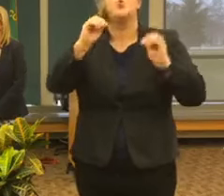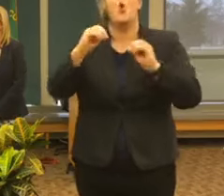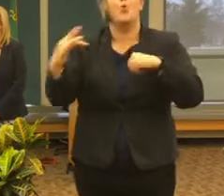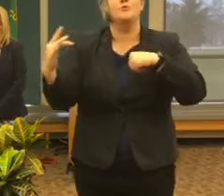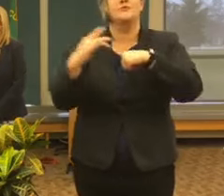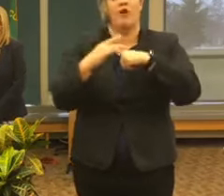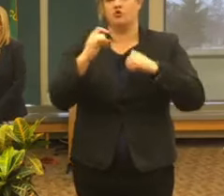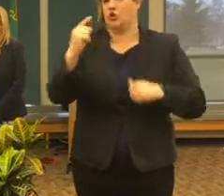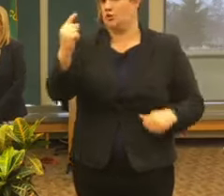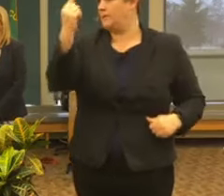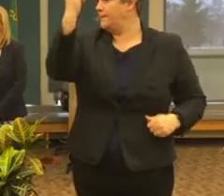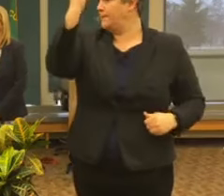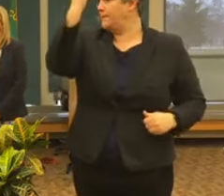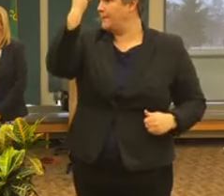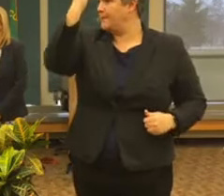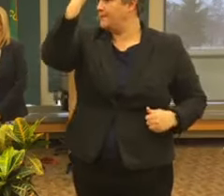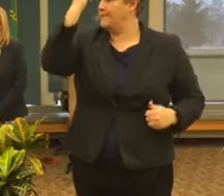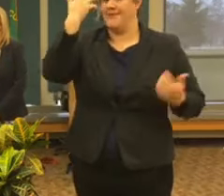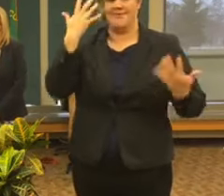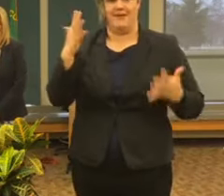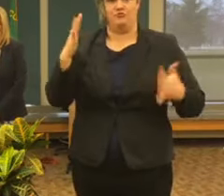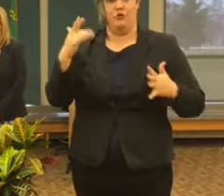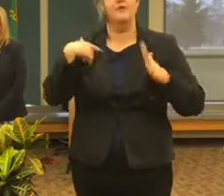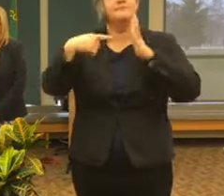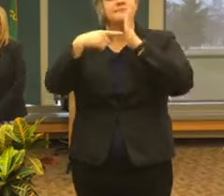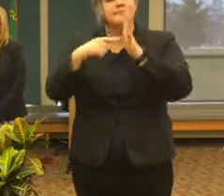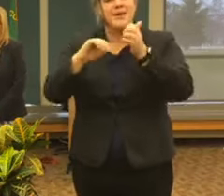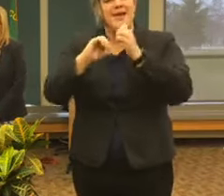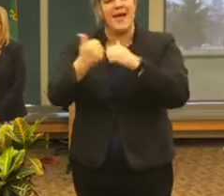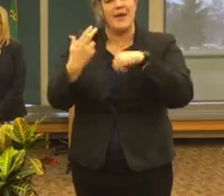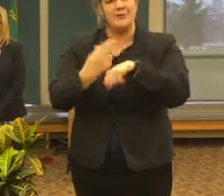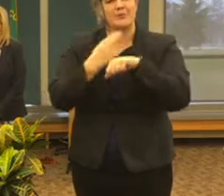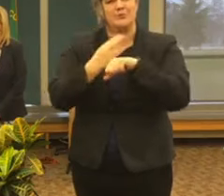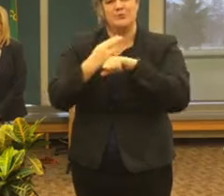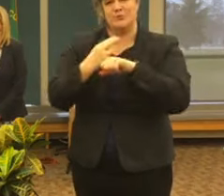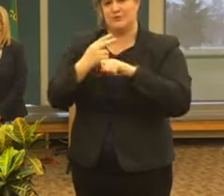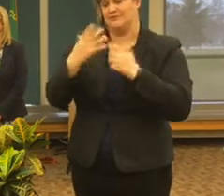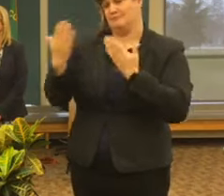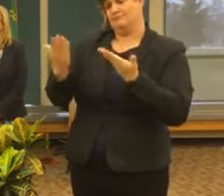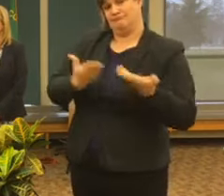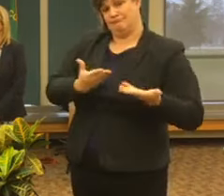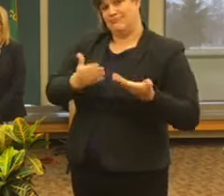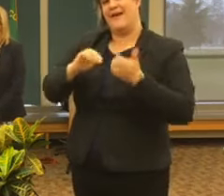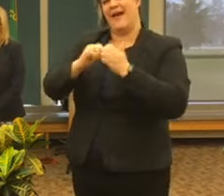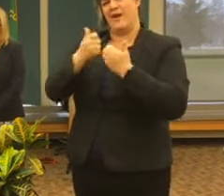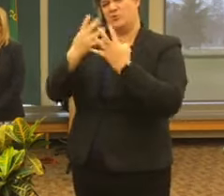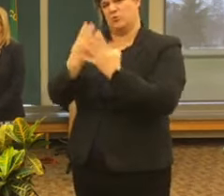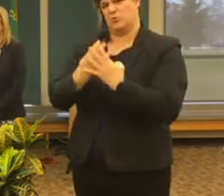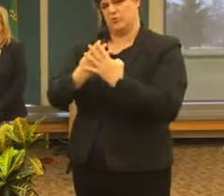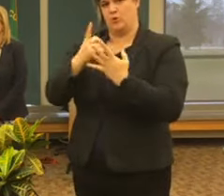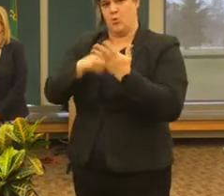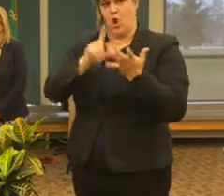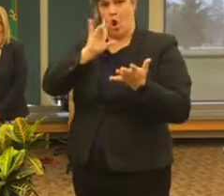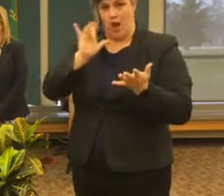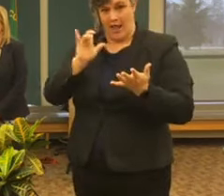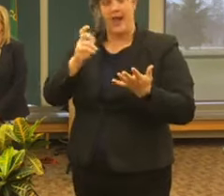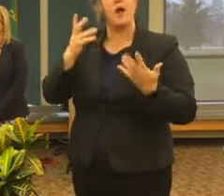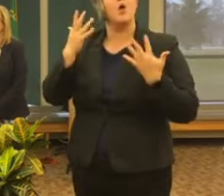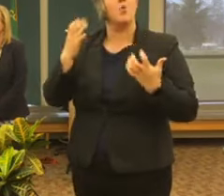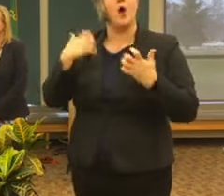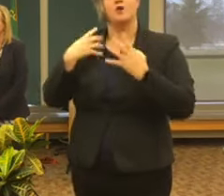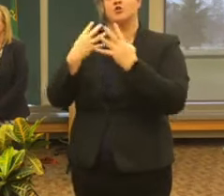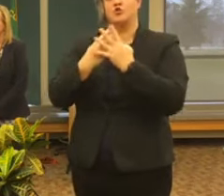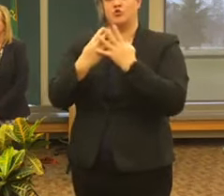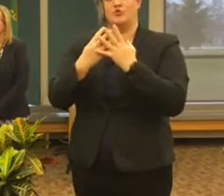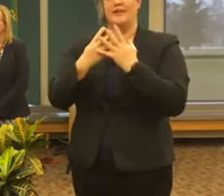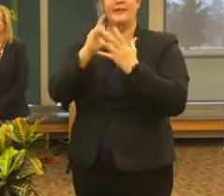thermometer. It's very simple to use. I'm going to demonstrate with Leanne here how the screening process would work. You would want your screening station